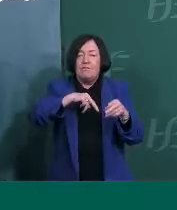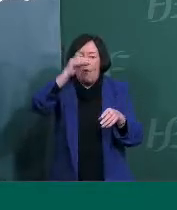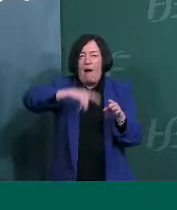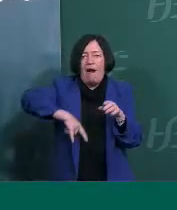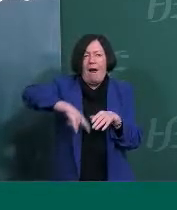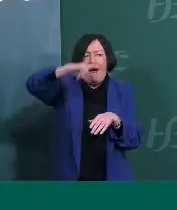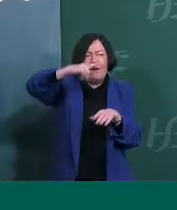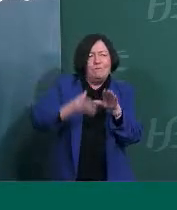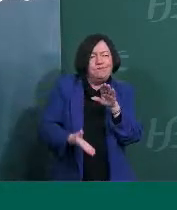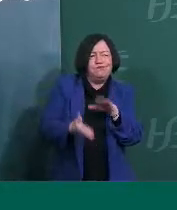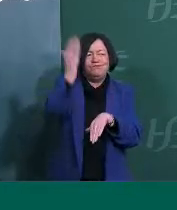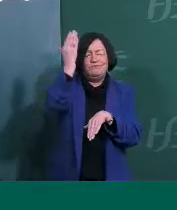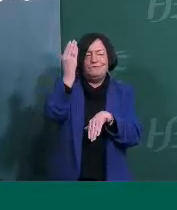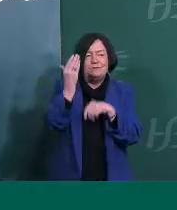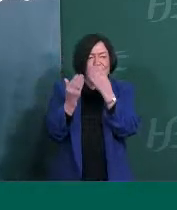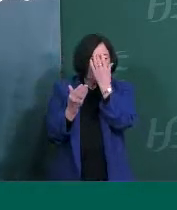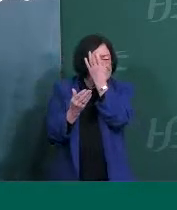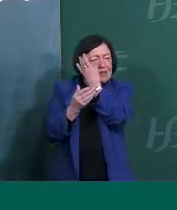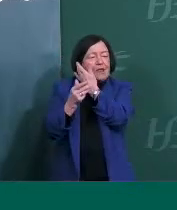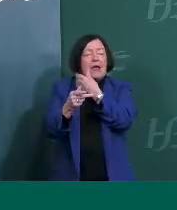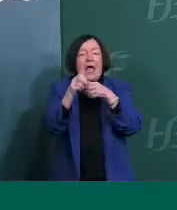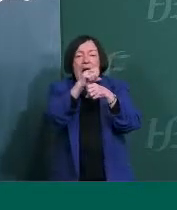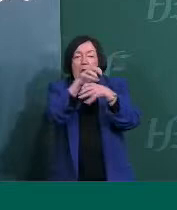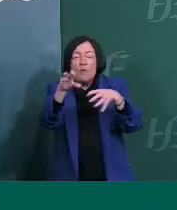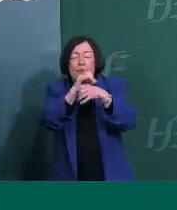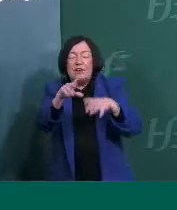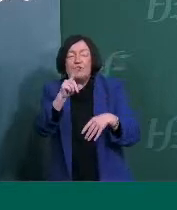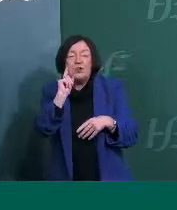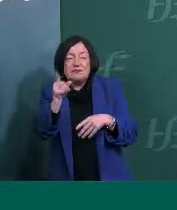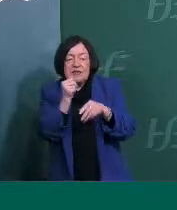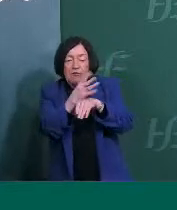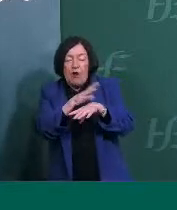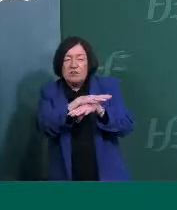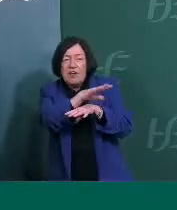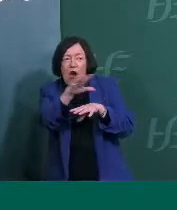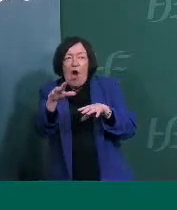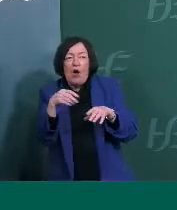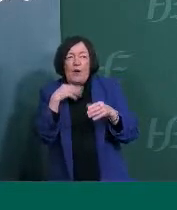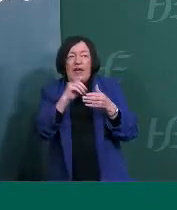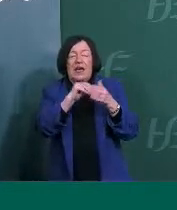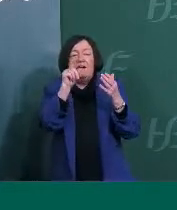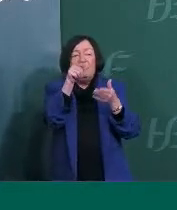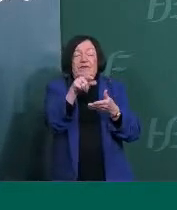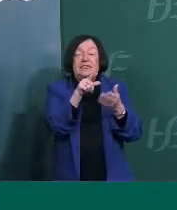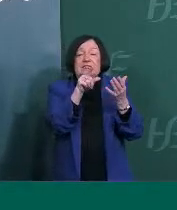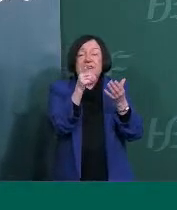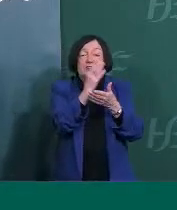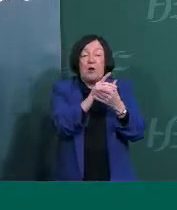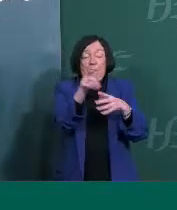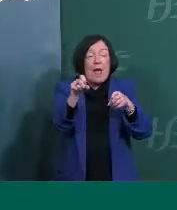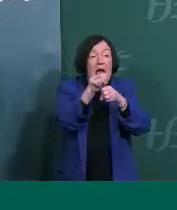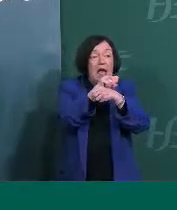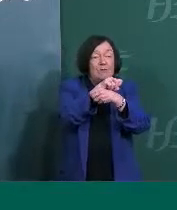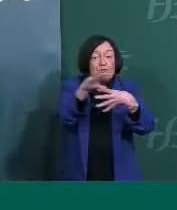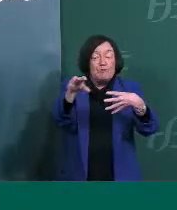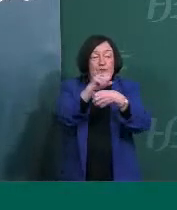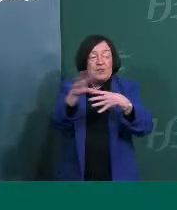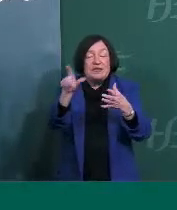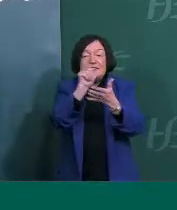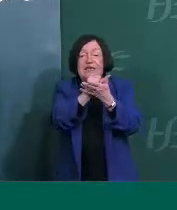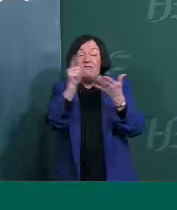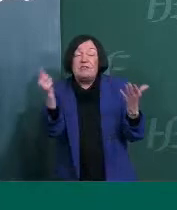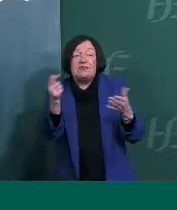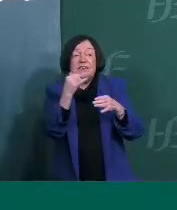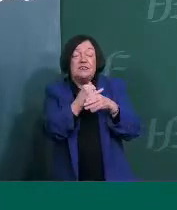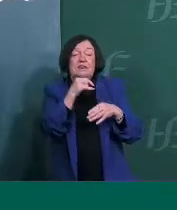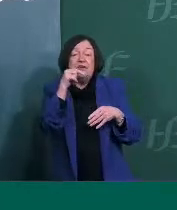level. In terms of outbreaks, we can see across all that we have 17. So in terms of outbreaks across all facilities, 17 in